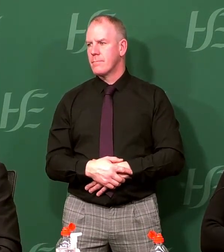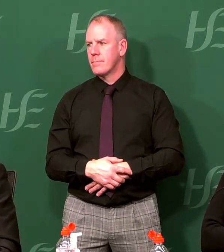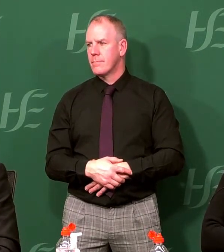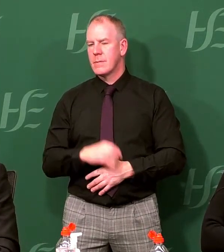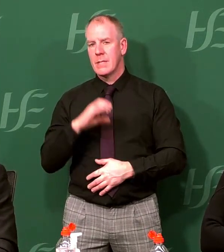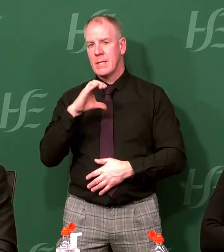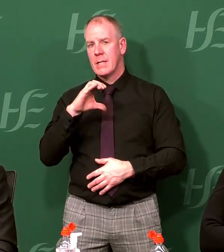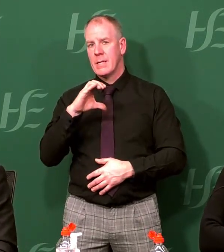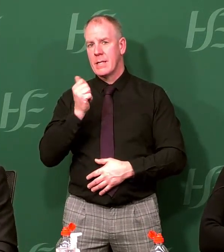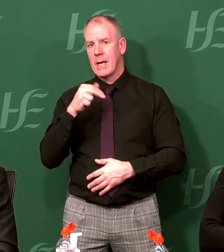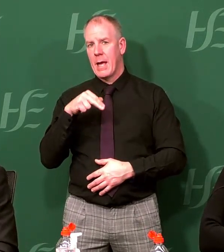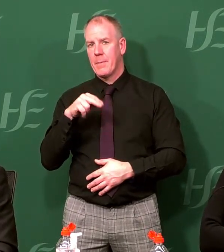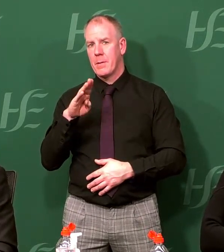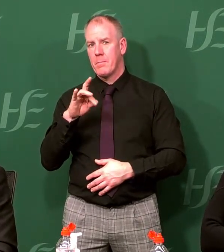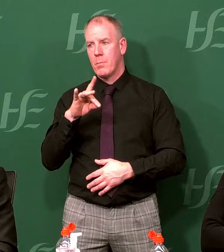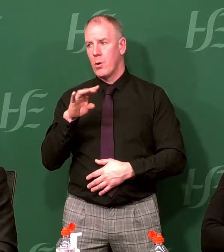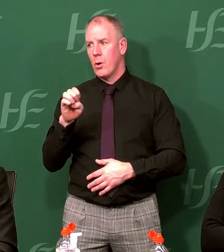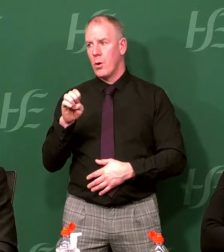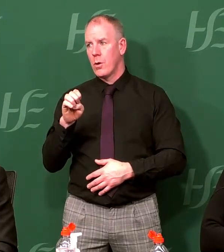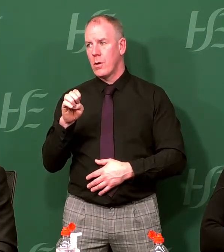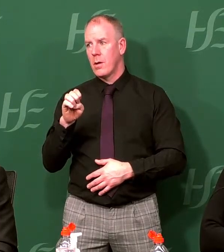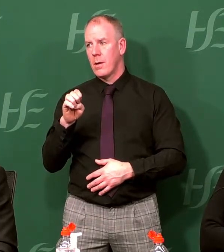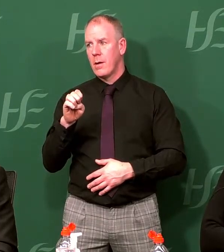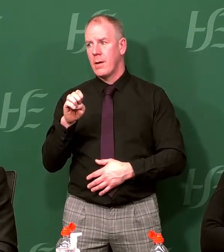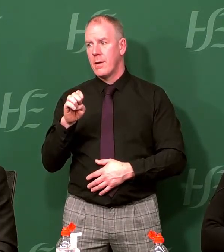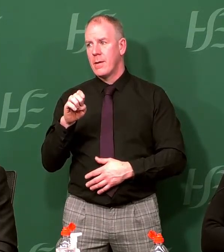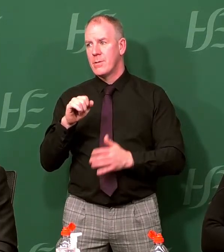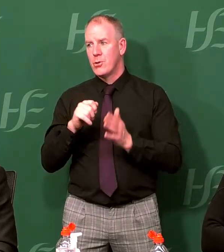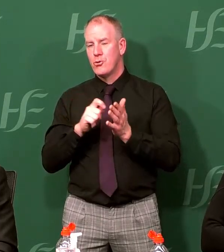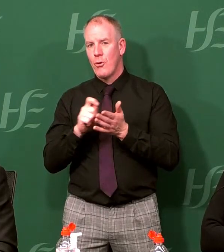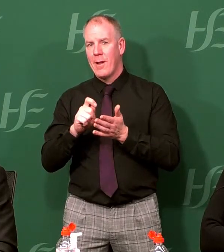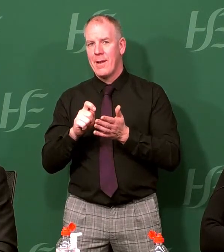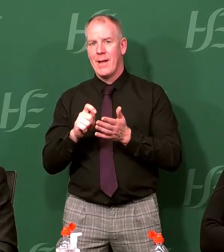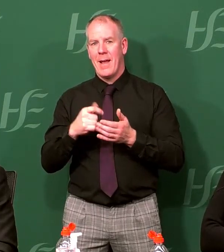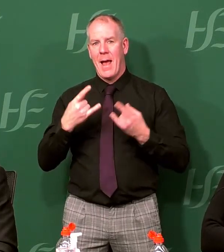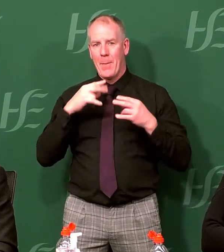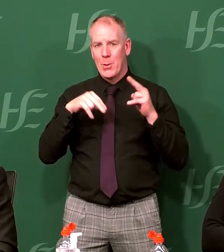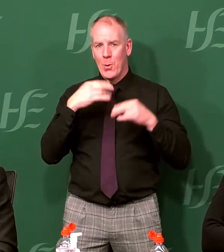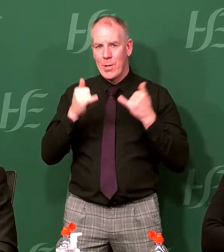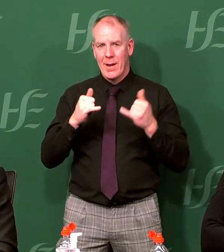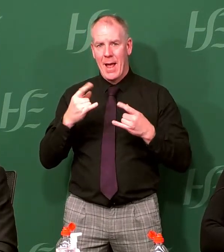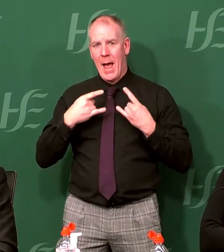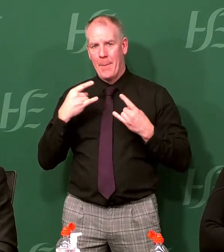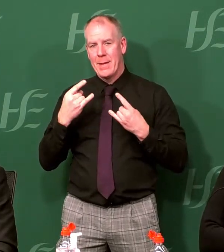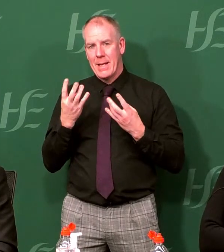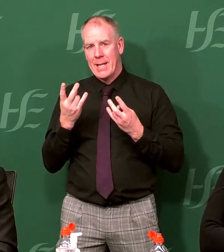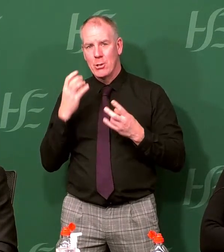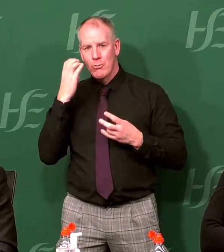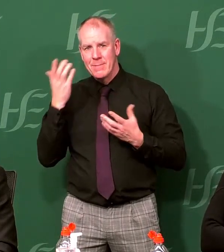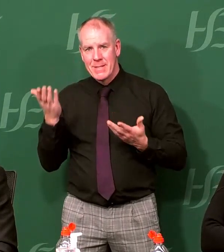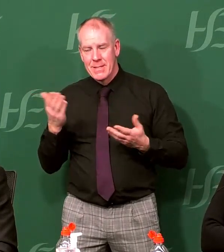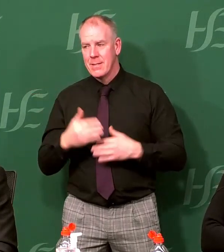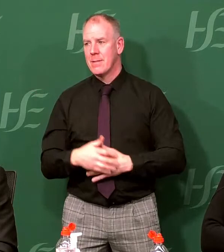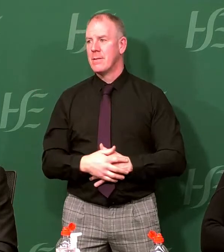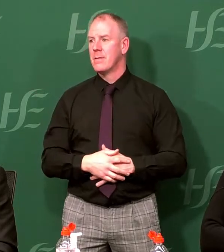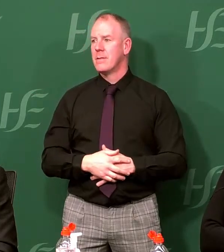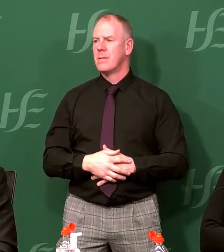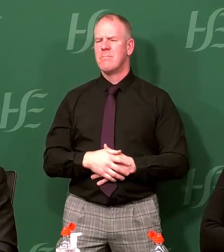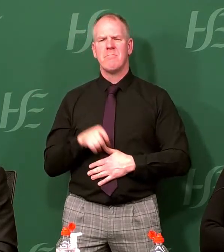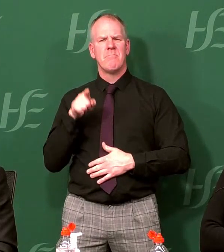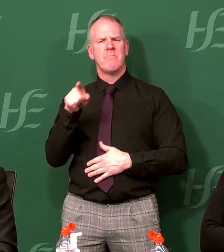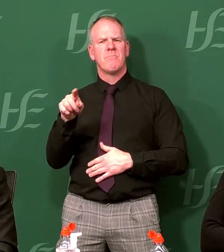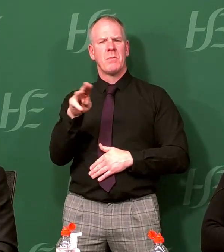Cayman Burke, The Journal. I'll keep the Nollaig Naman and Happy New Year greetings going. So we're hearing that people who